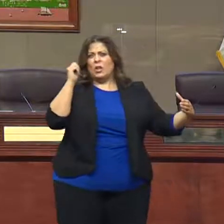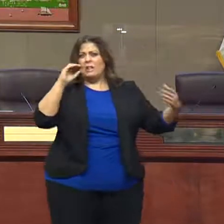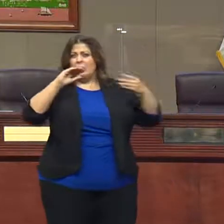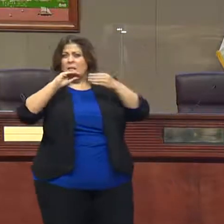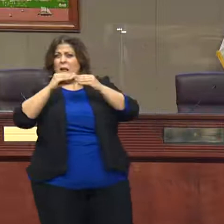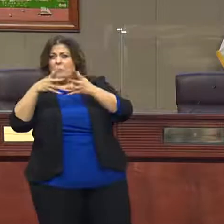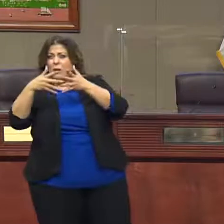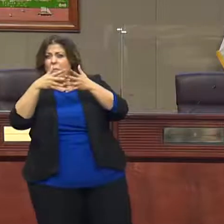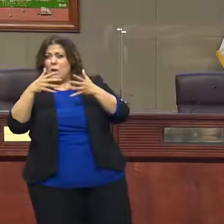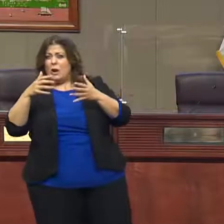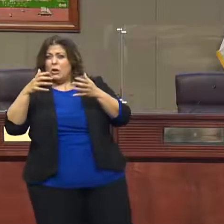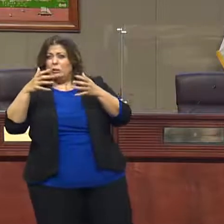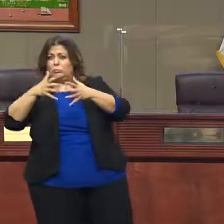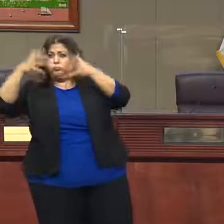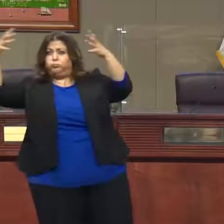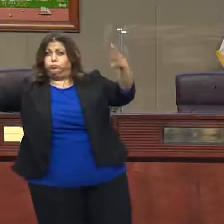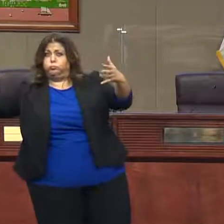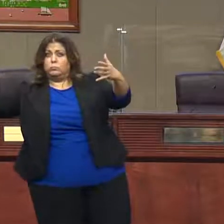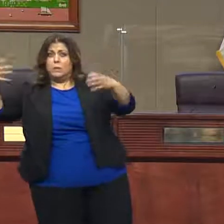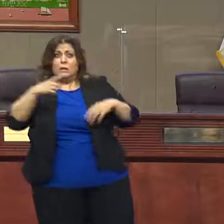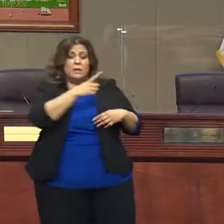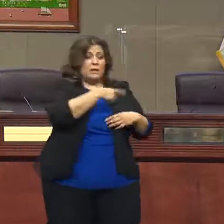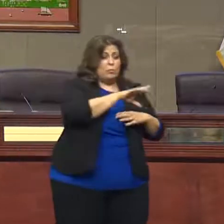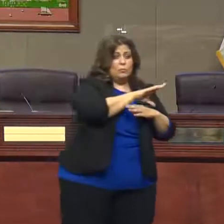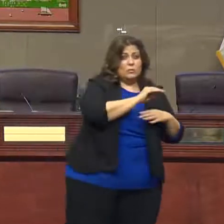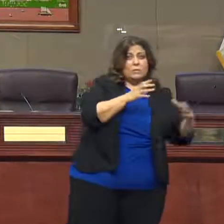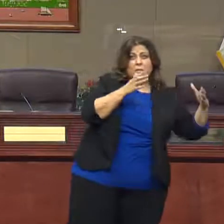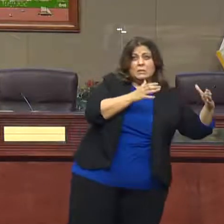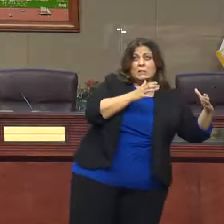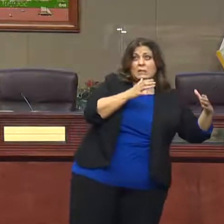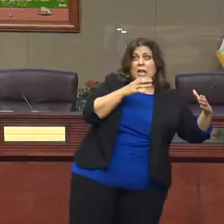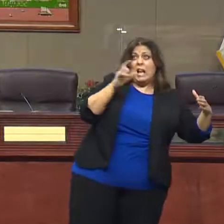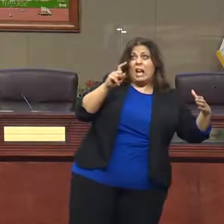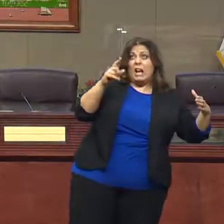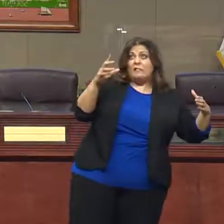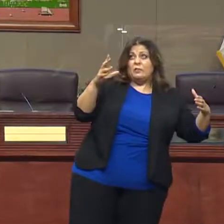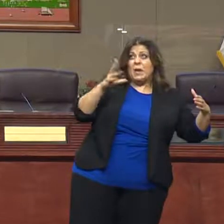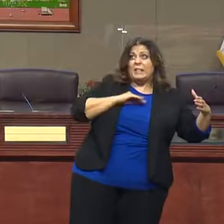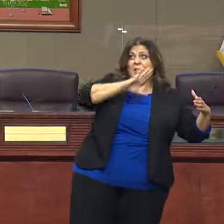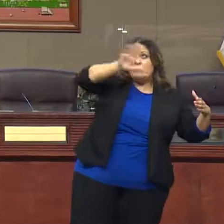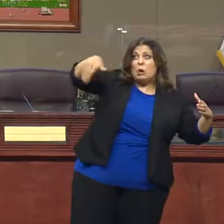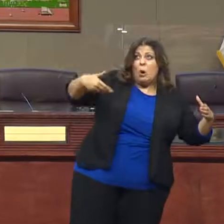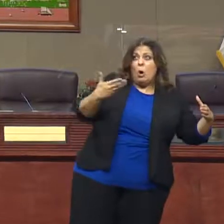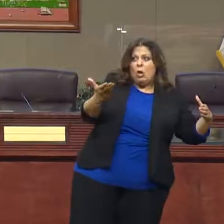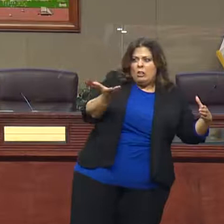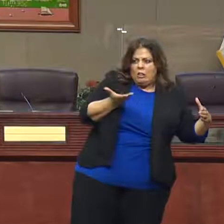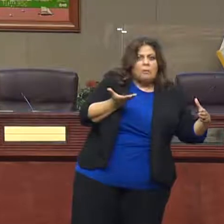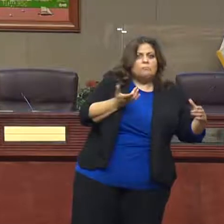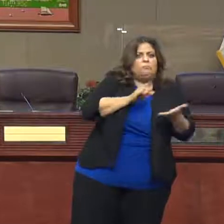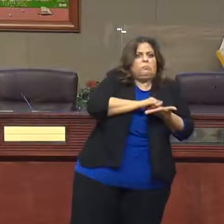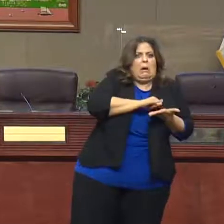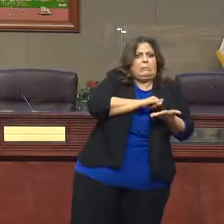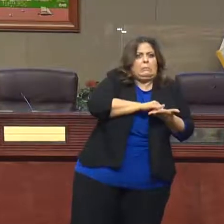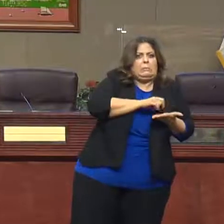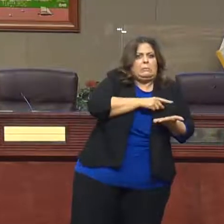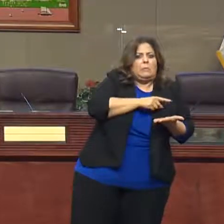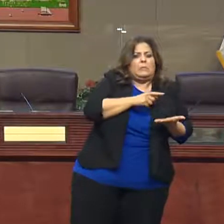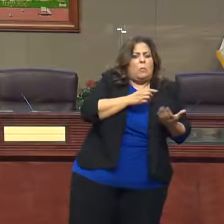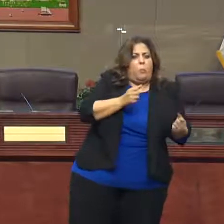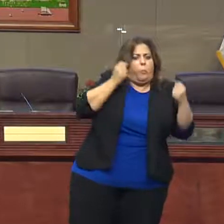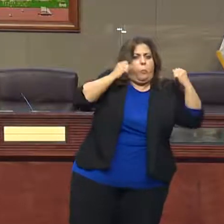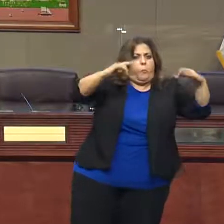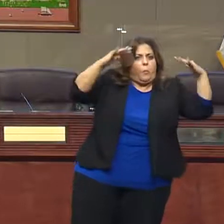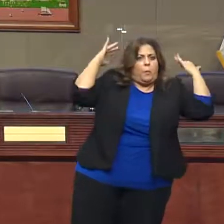that will overwhelm those systems, I believe. So I think that you're going to have some other efficient operations. When